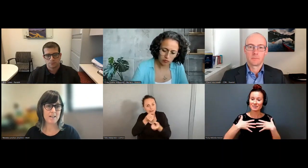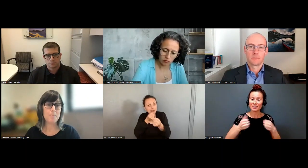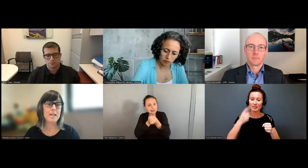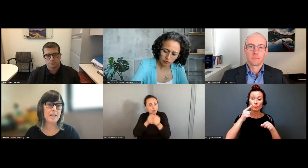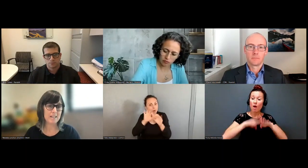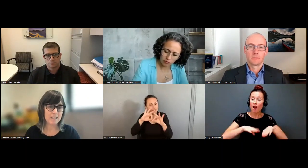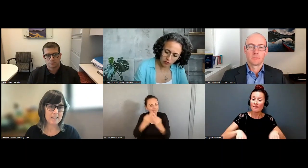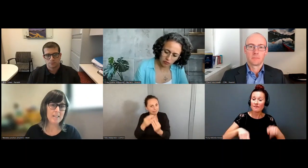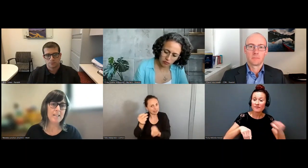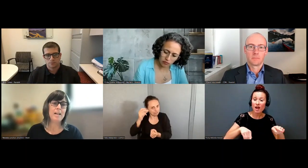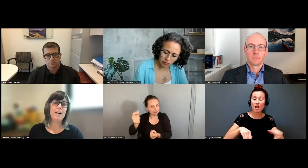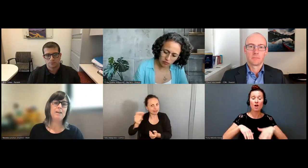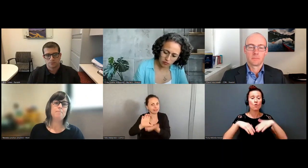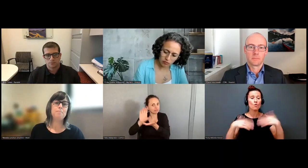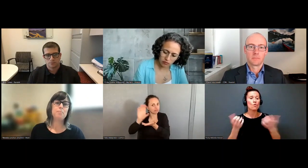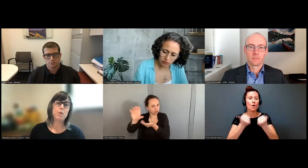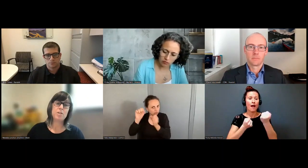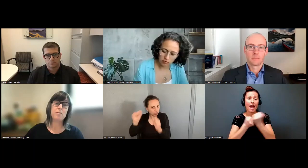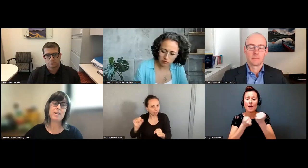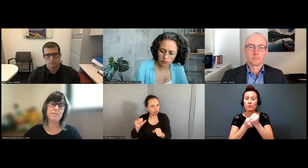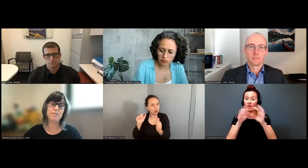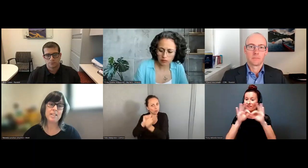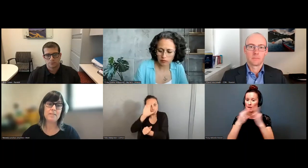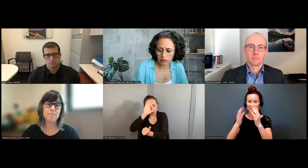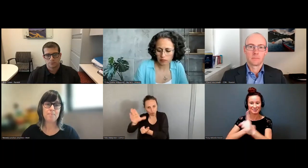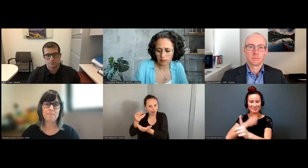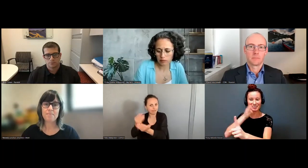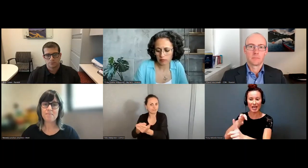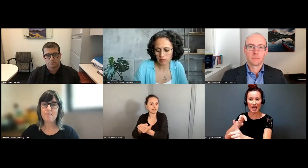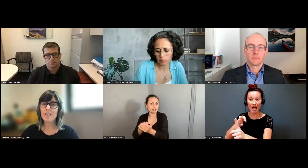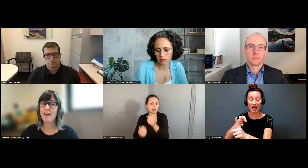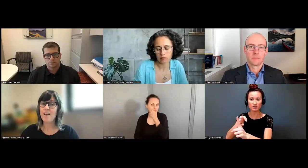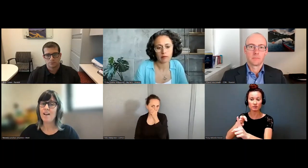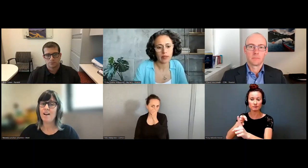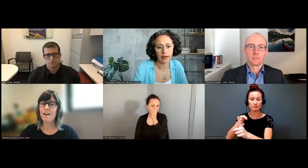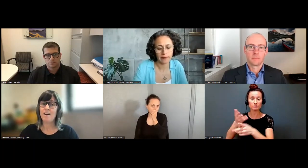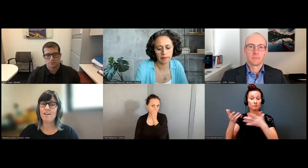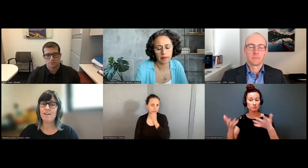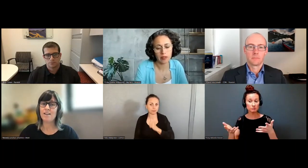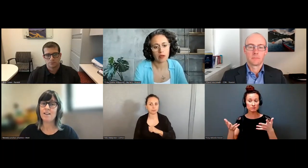families immediately with direct funding.